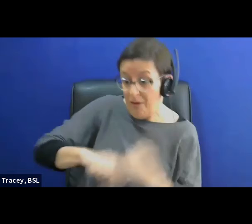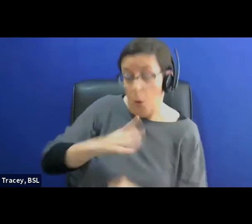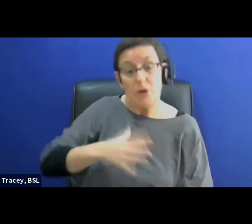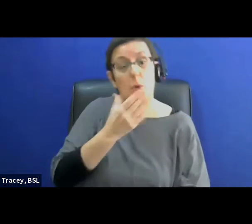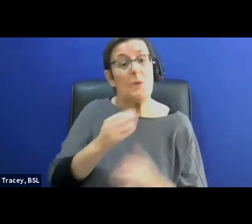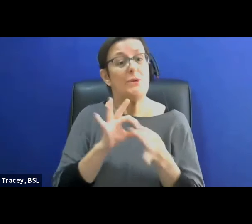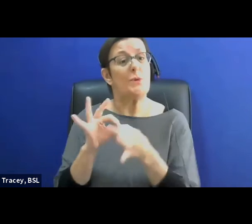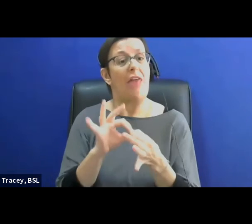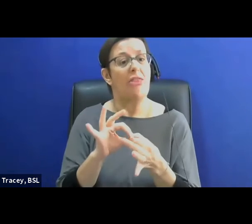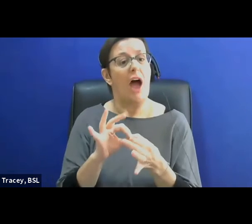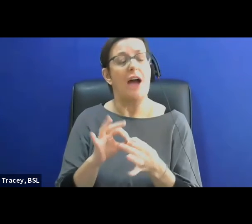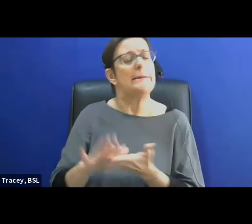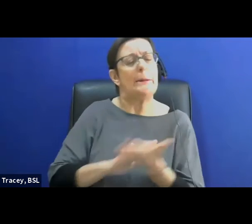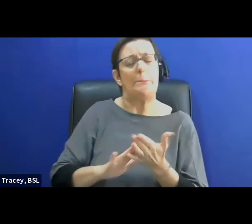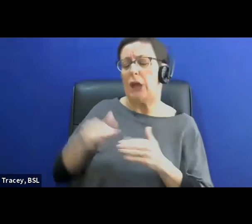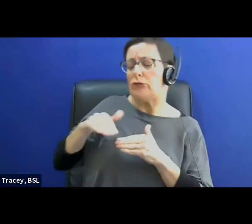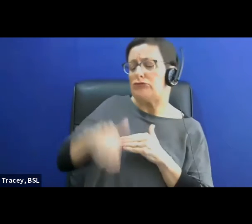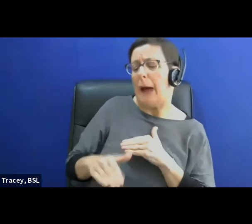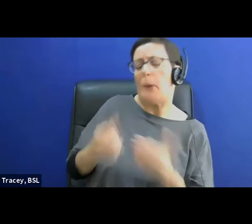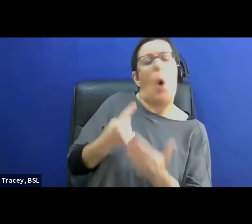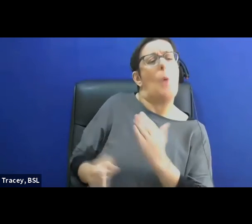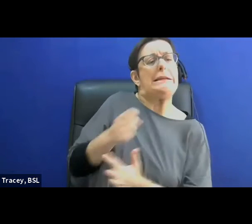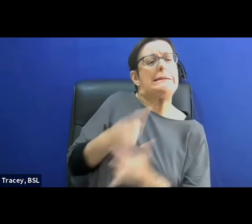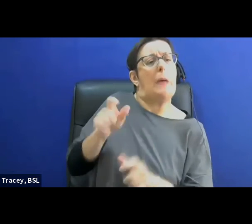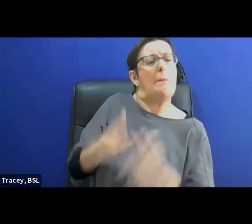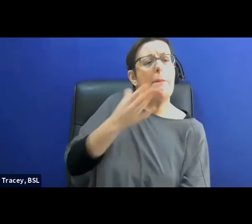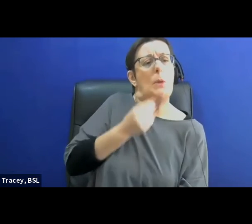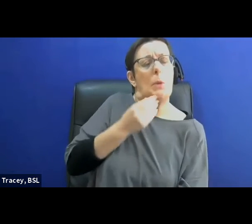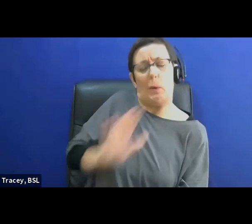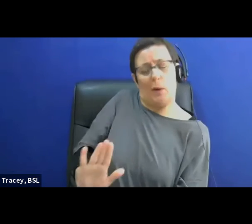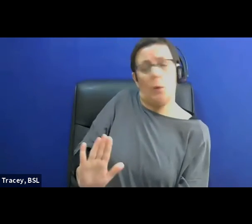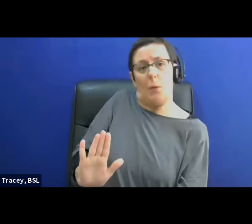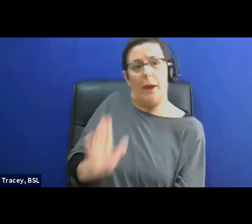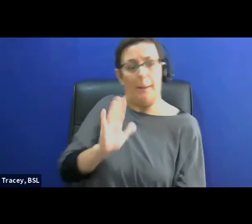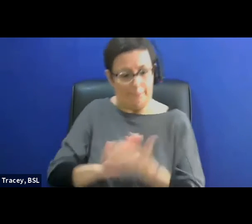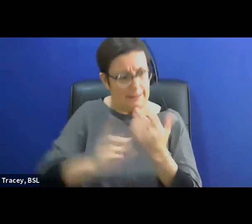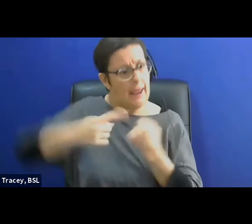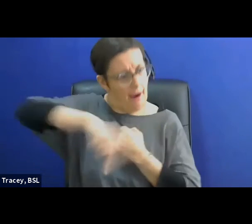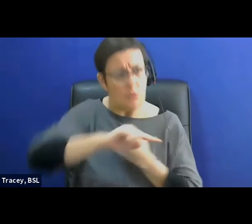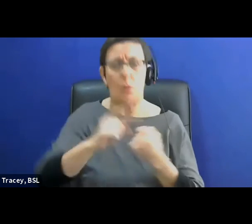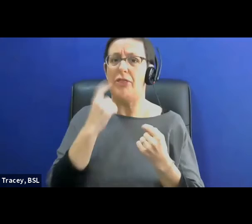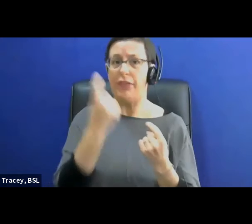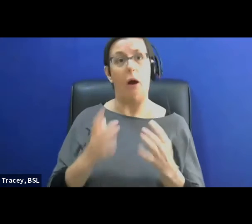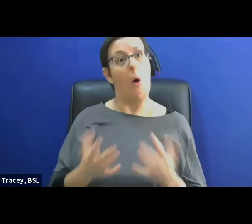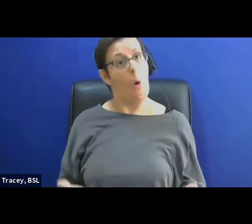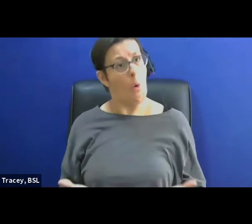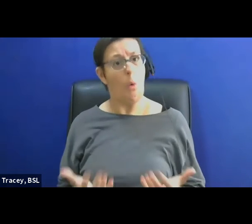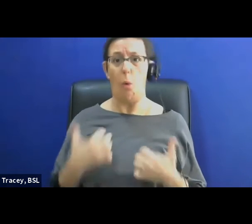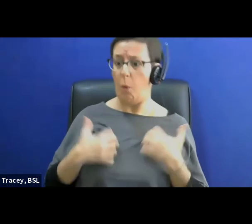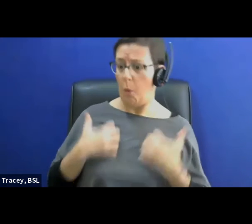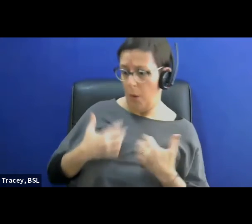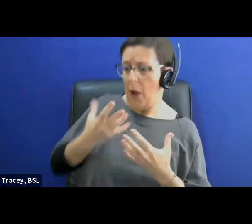together, irrespective of what their issues are in terms of mobility and things like